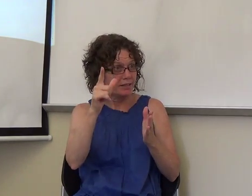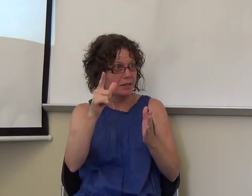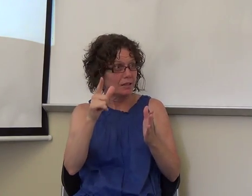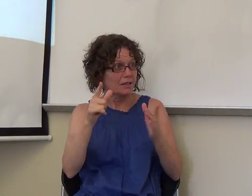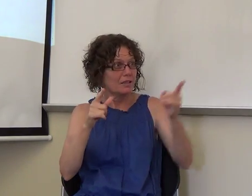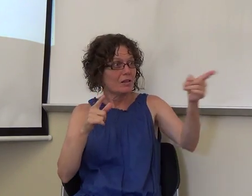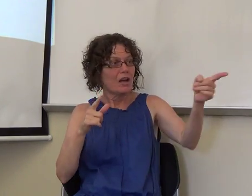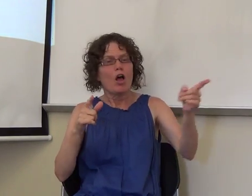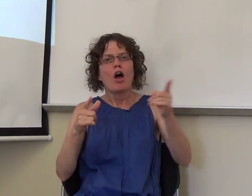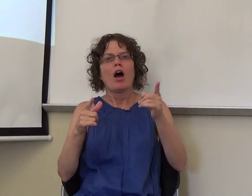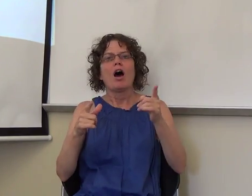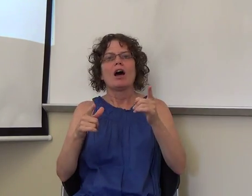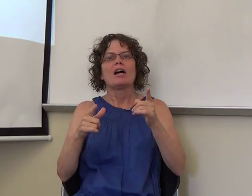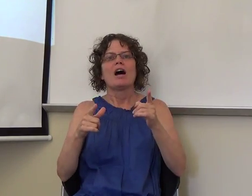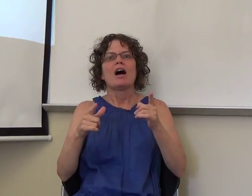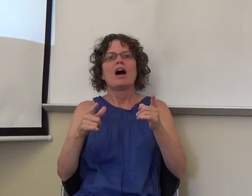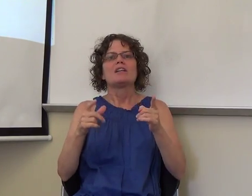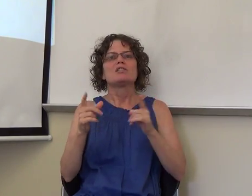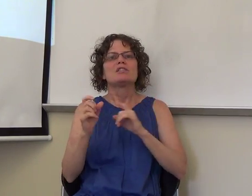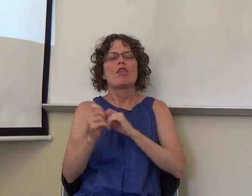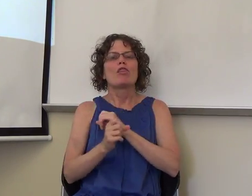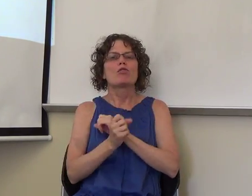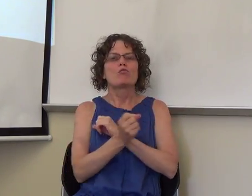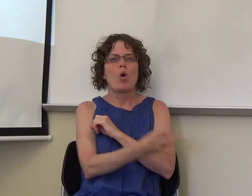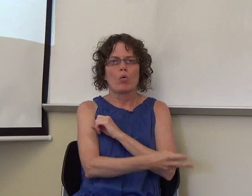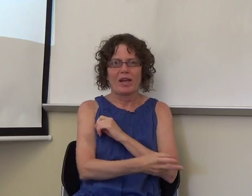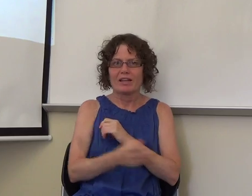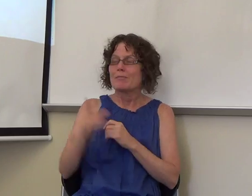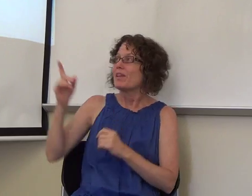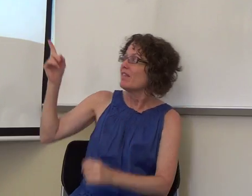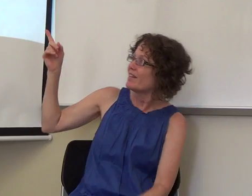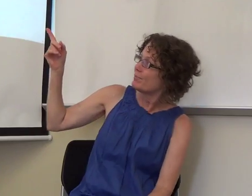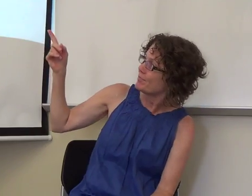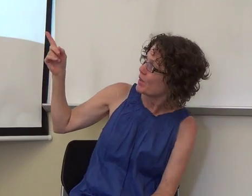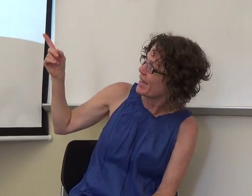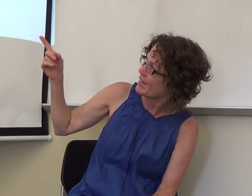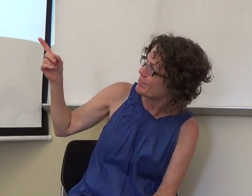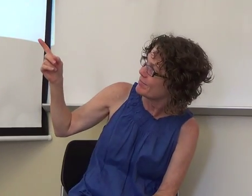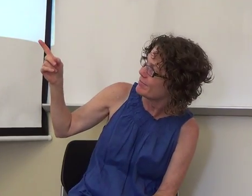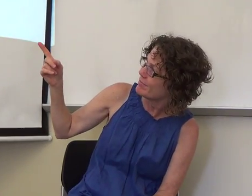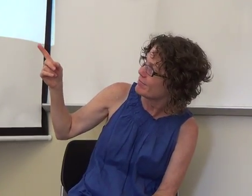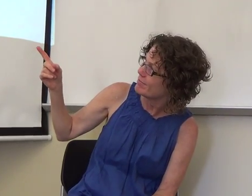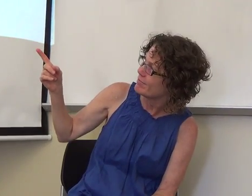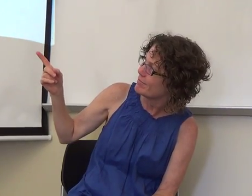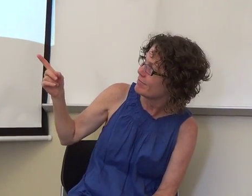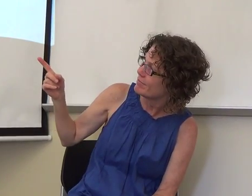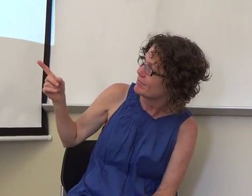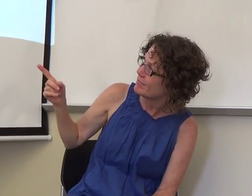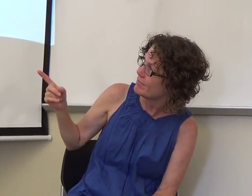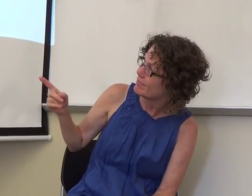means disposal. Okay, for one thing, this is something that we're going to work on in the